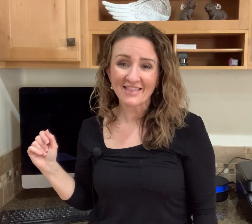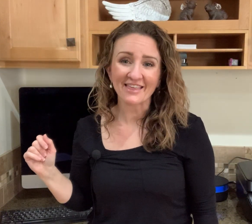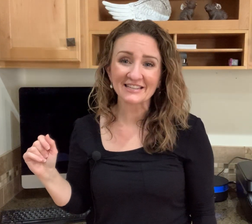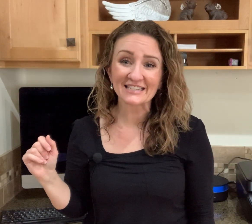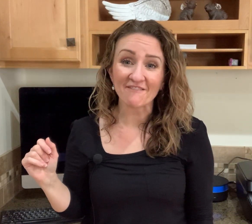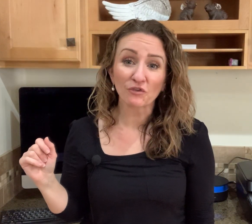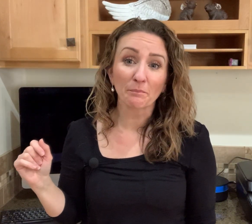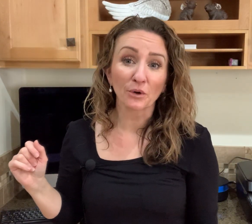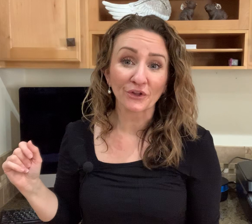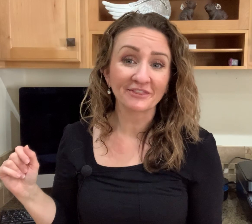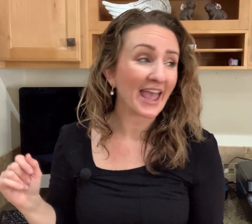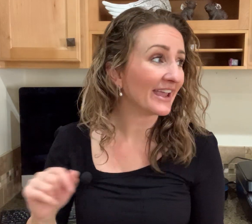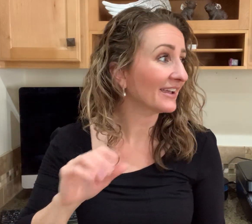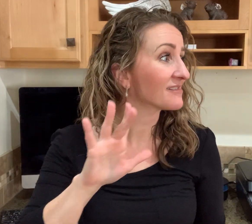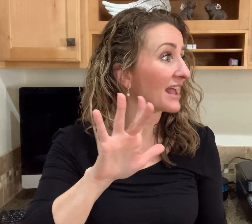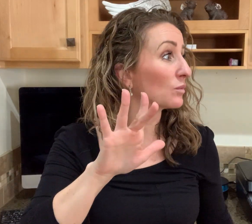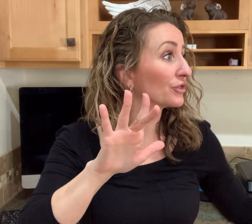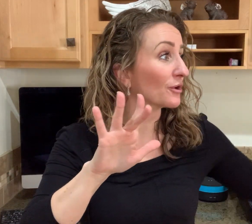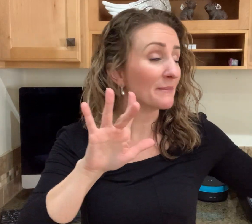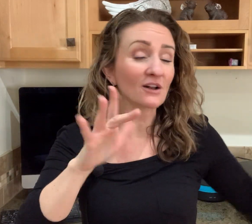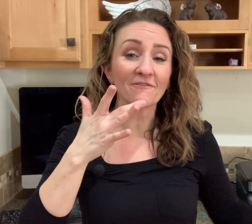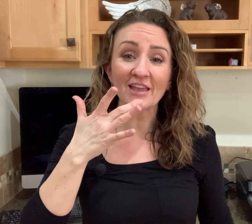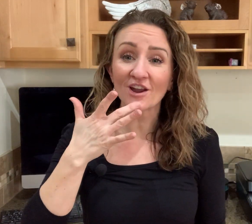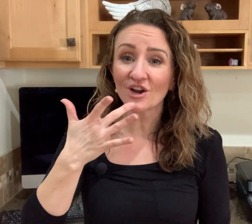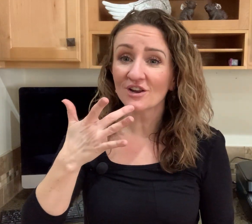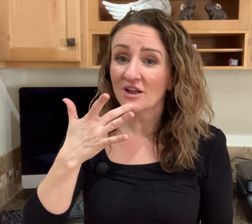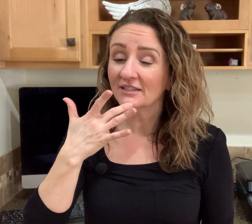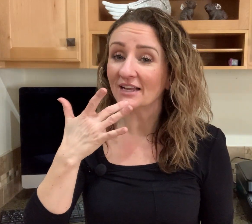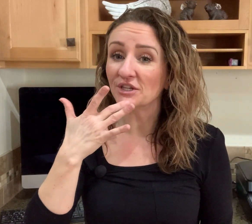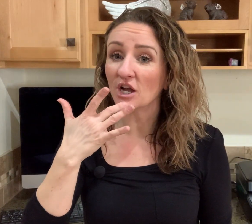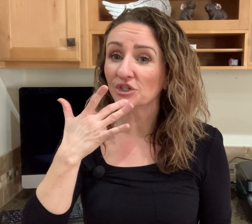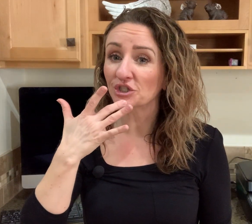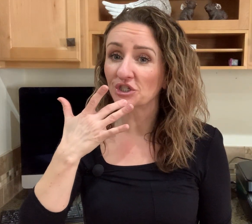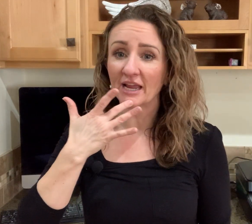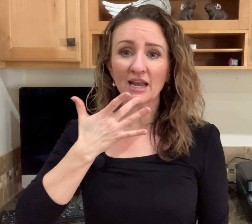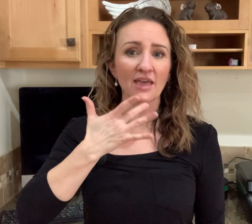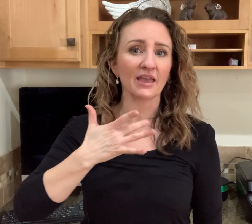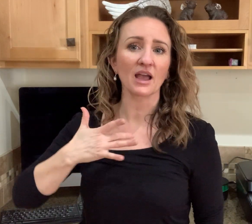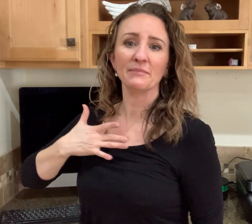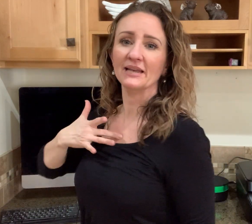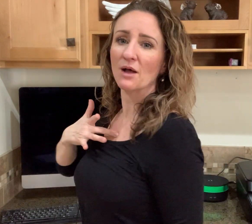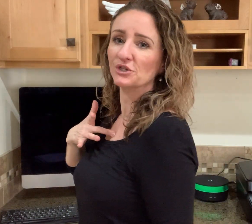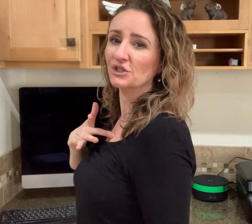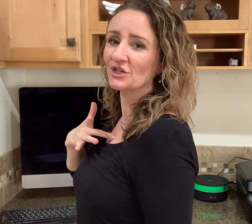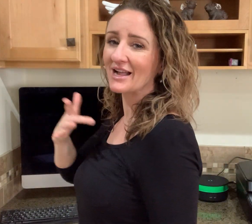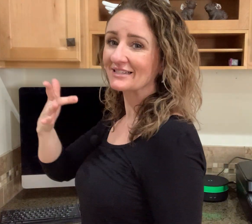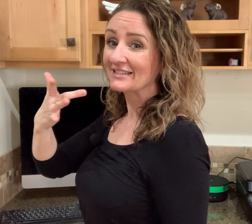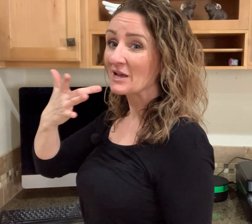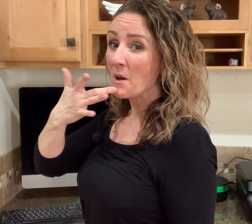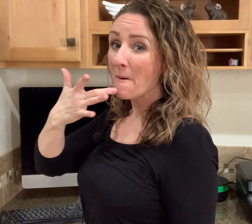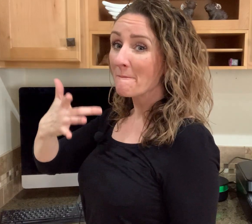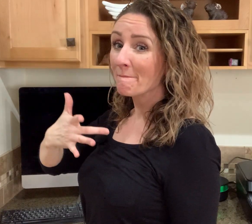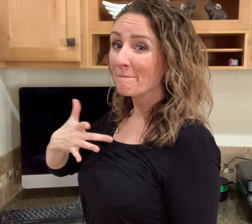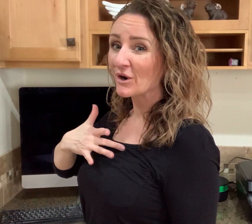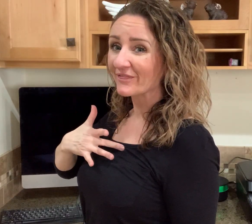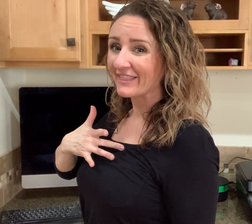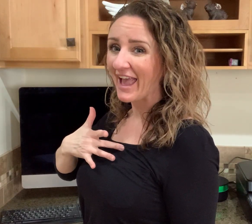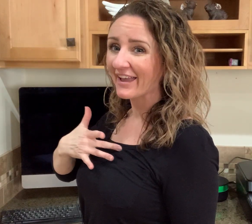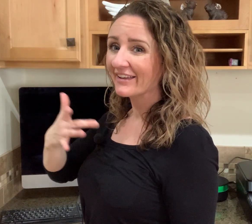then the sign for birthday is done with your middle finger, touching on your chin, and then coming down to your chest. Birthday.